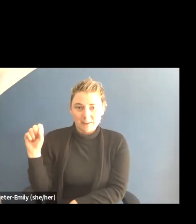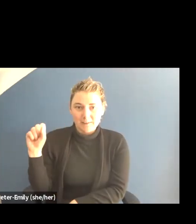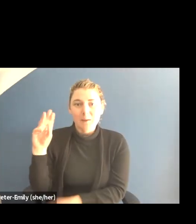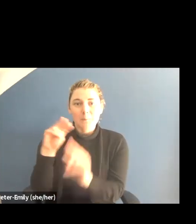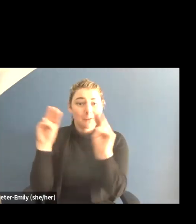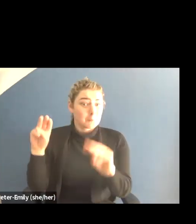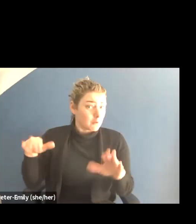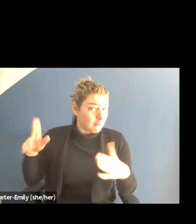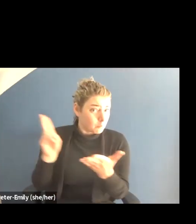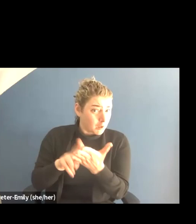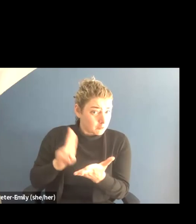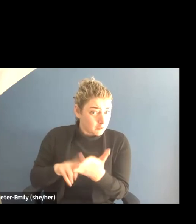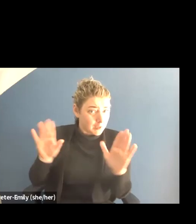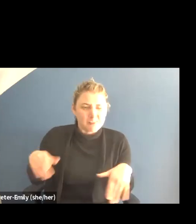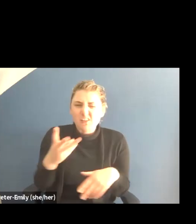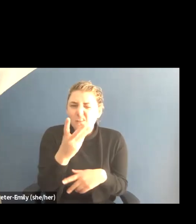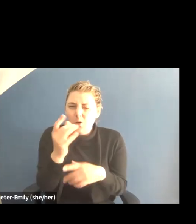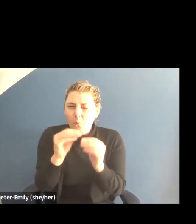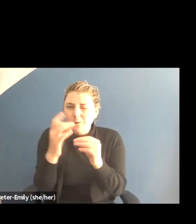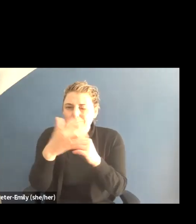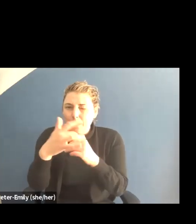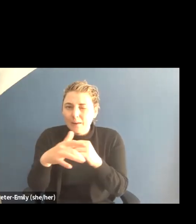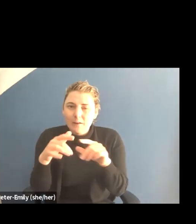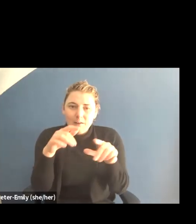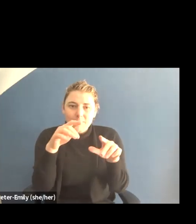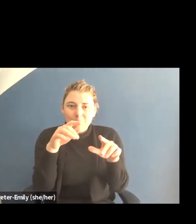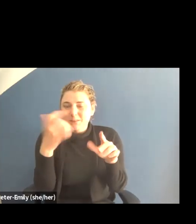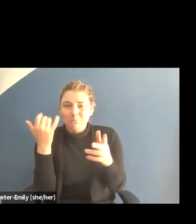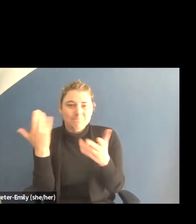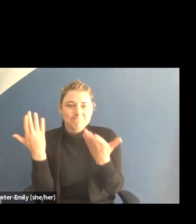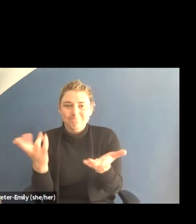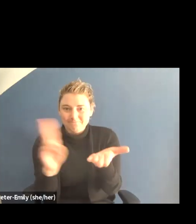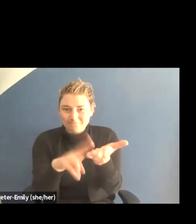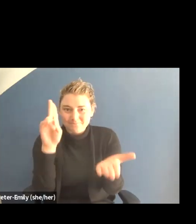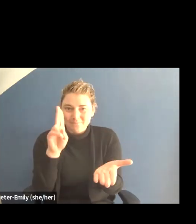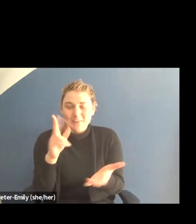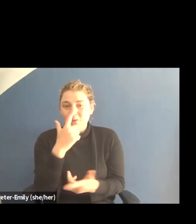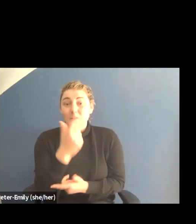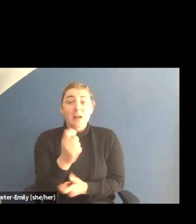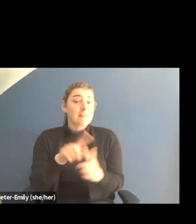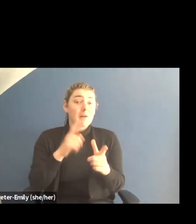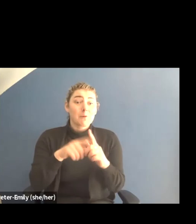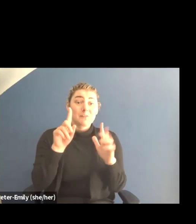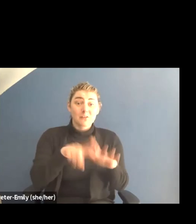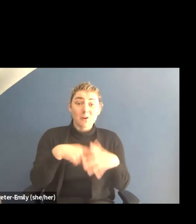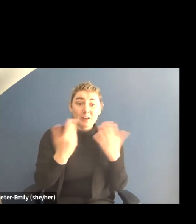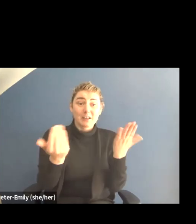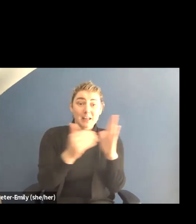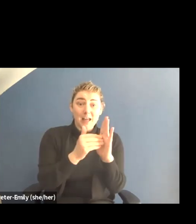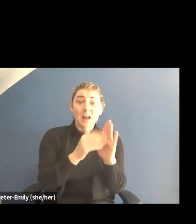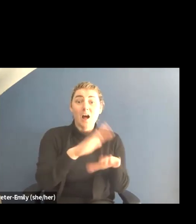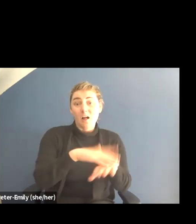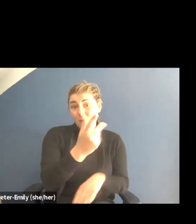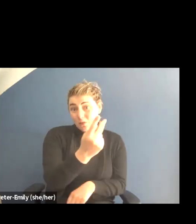had a chance to register, there's just a couple more spots left if you're interested. And then we're going to pick things back up on